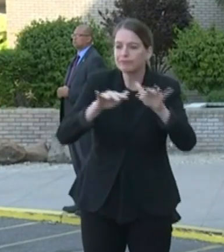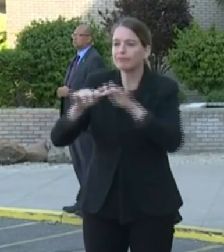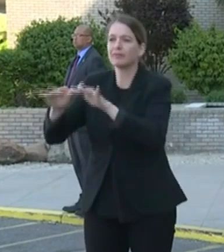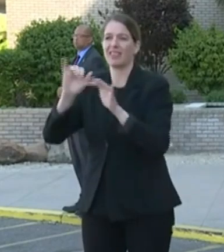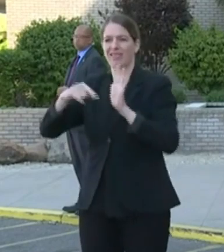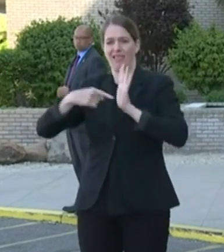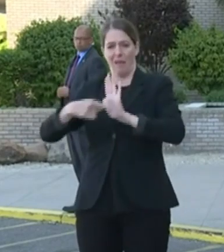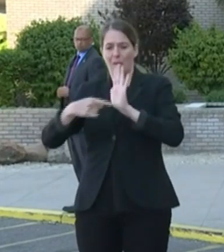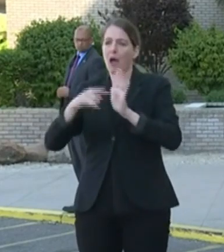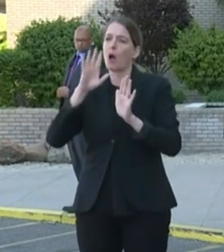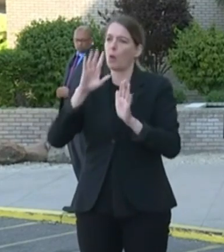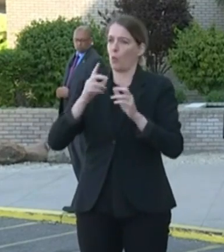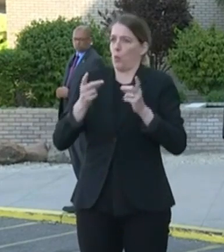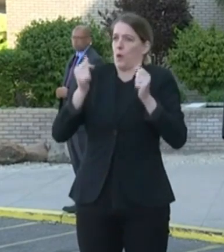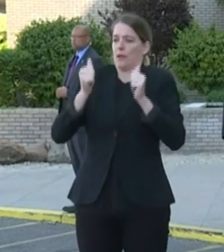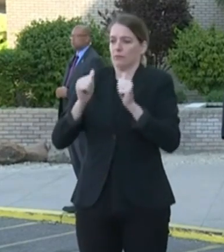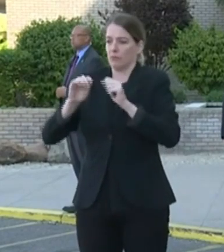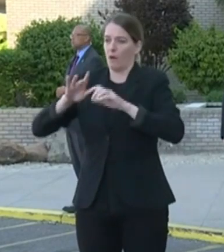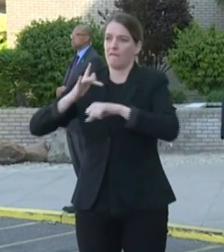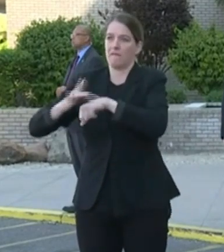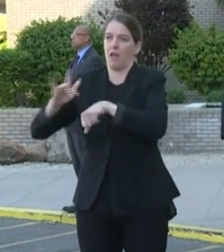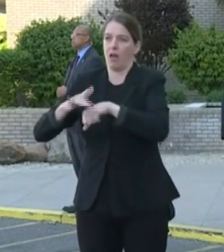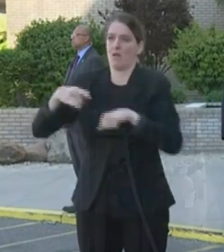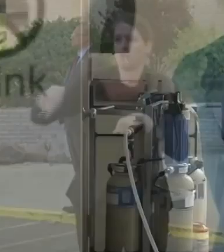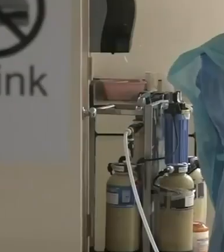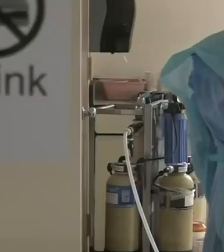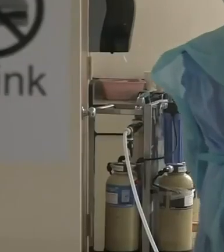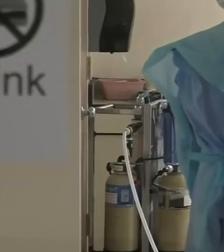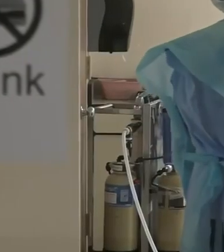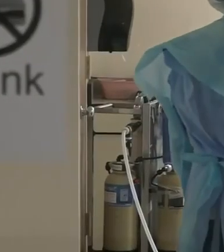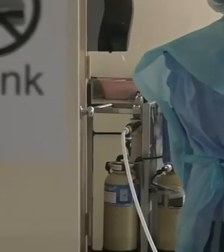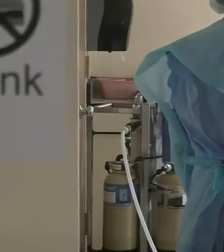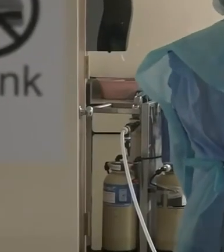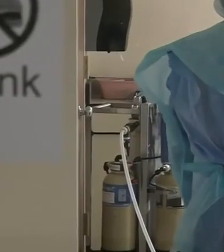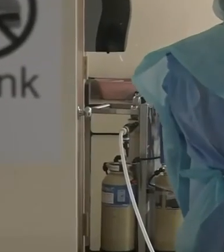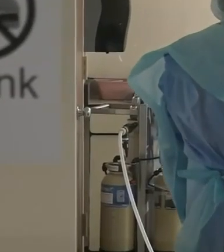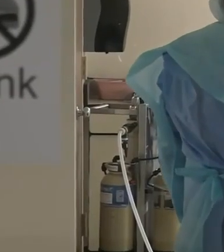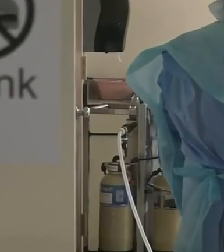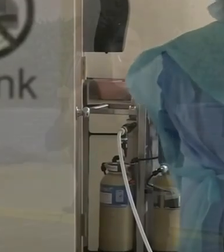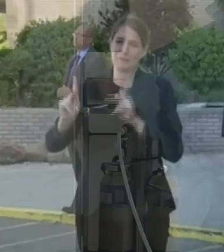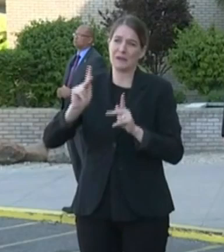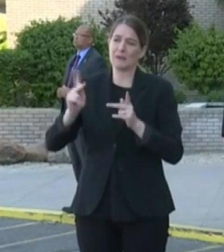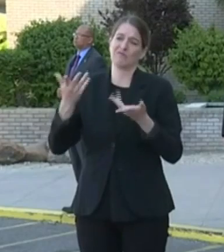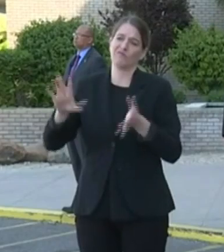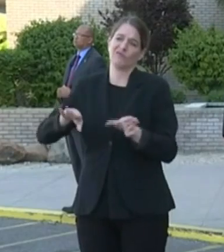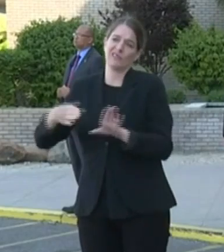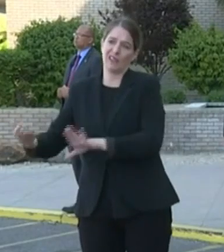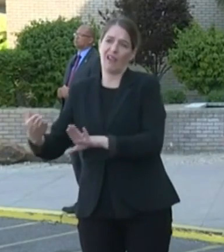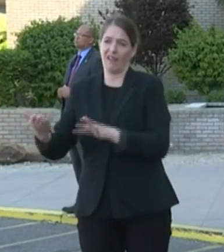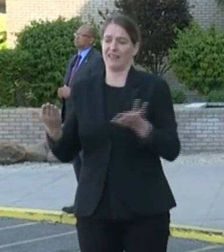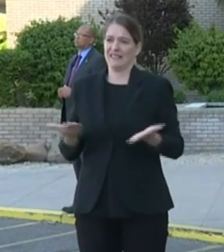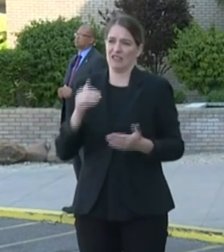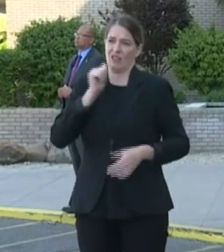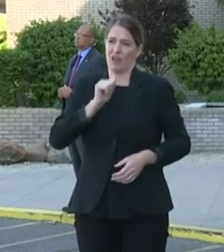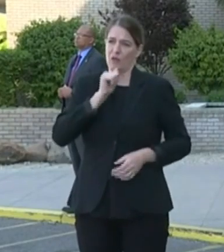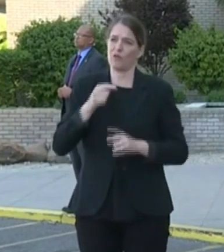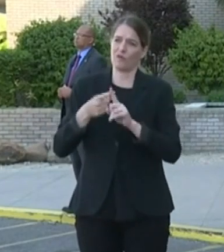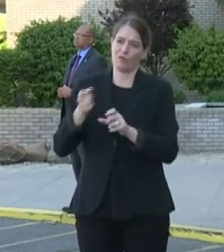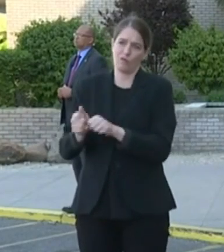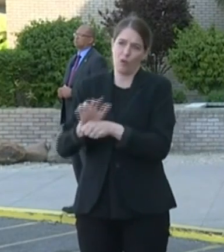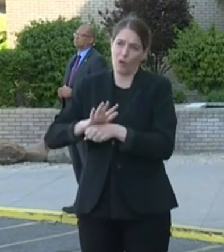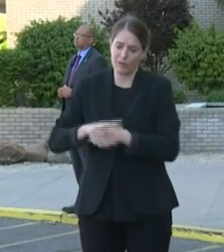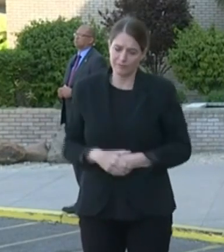the needs for Arizonans. The state's top health official, Dr. Kara Crist, says numbers are showing hope. COVID-19 remains widespread